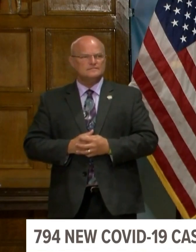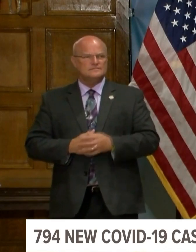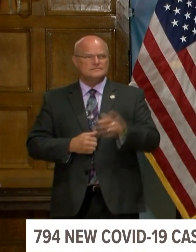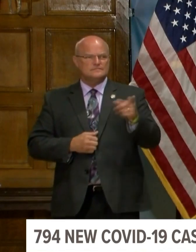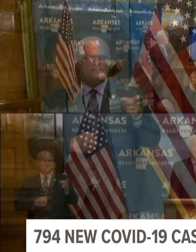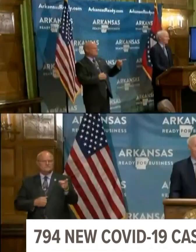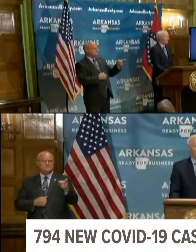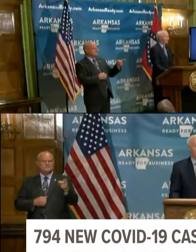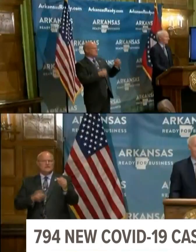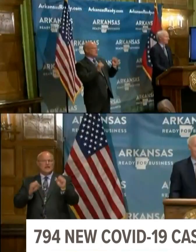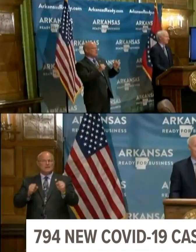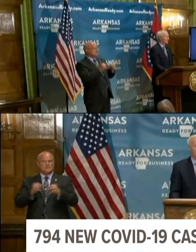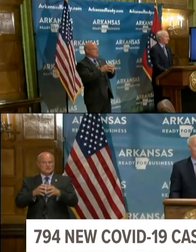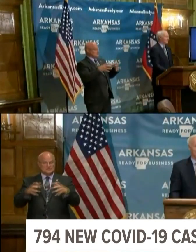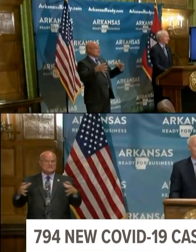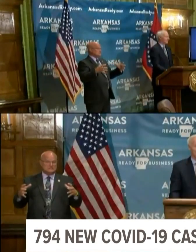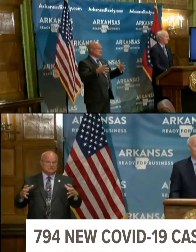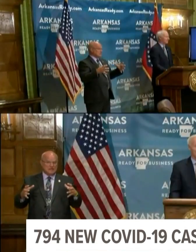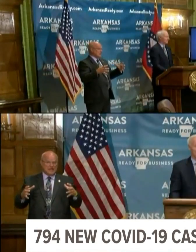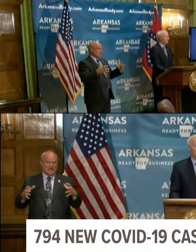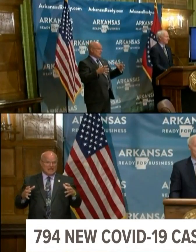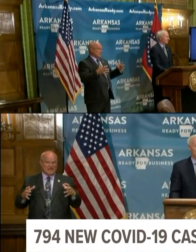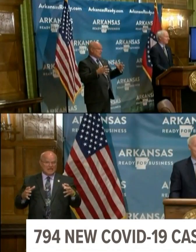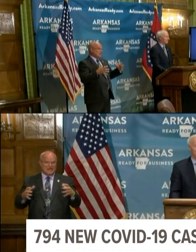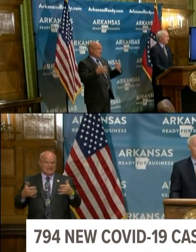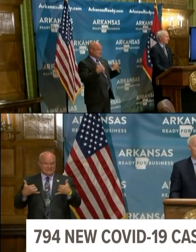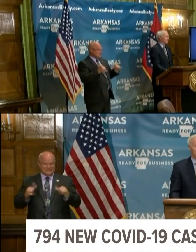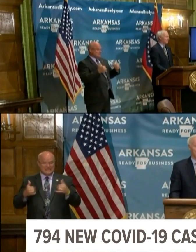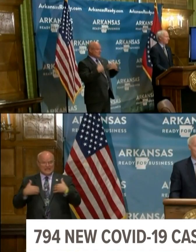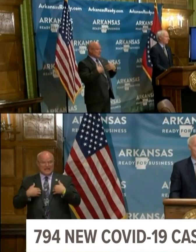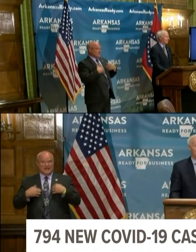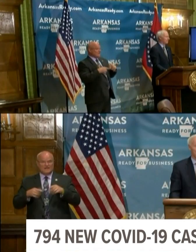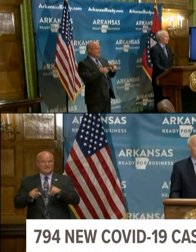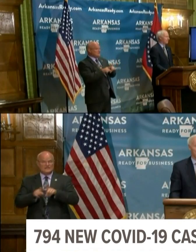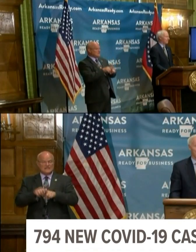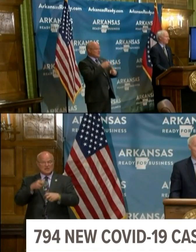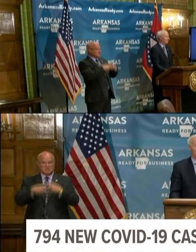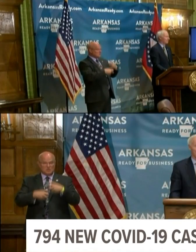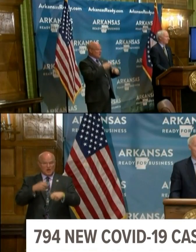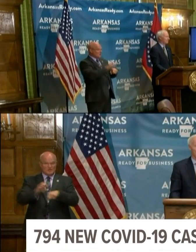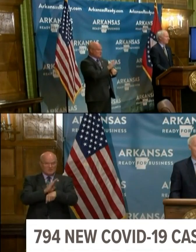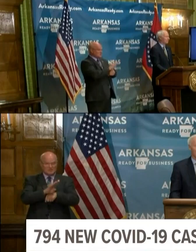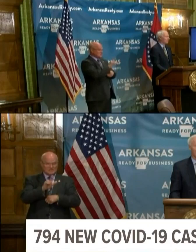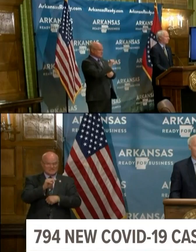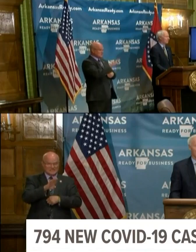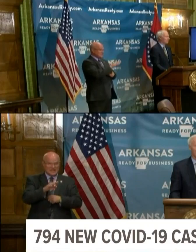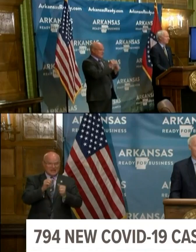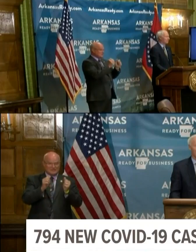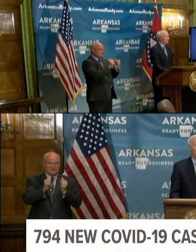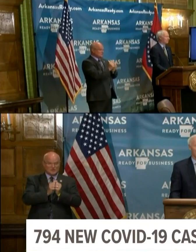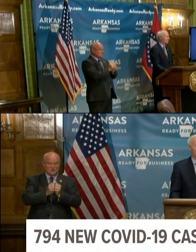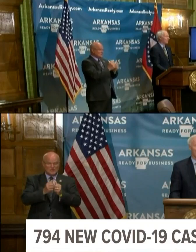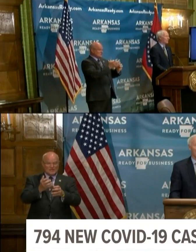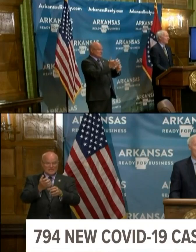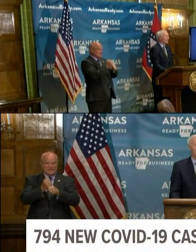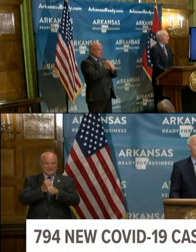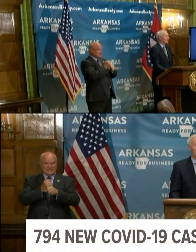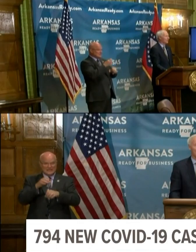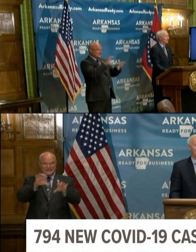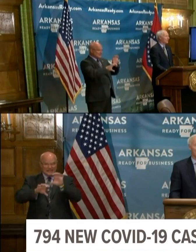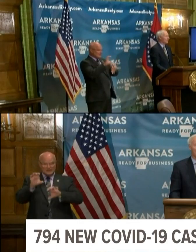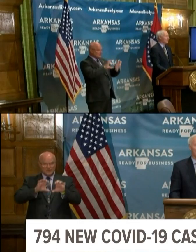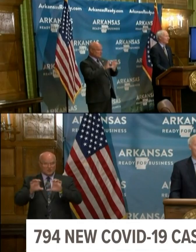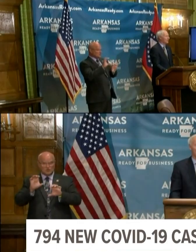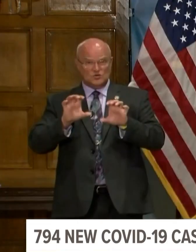If you're able to expand it, are you still going to have the same problems the commercial labs are having with getting the reagents